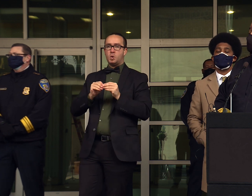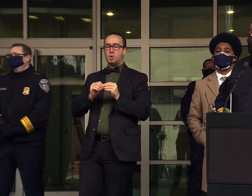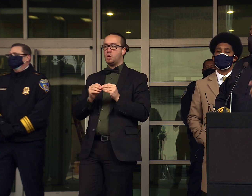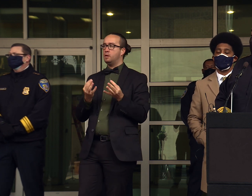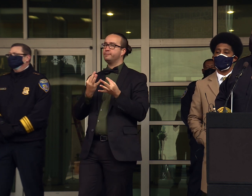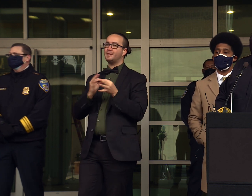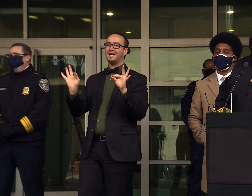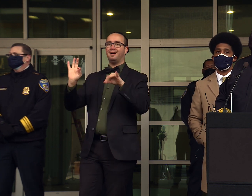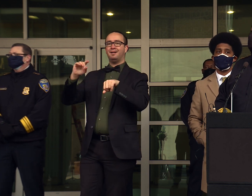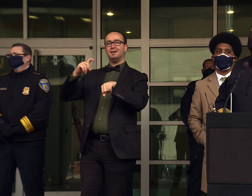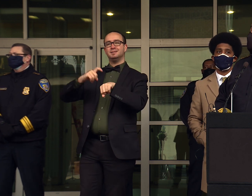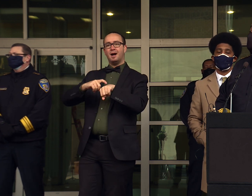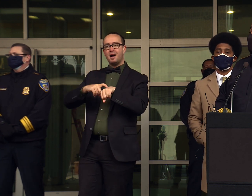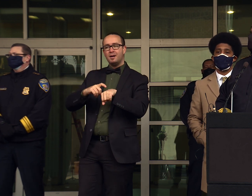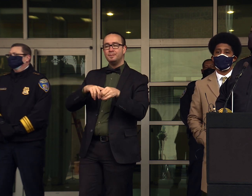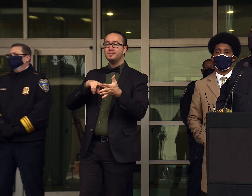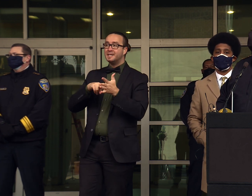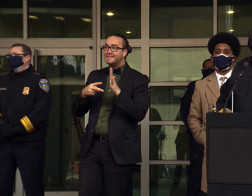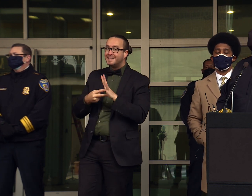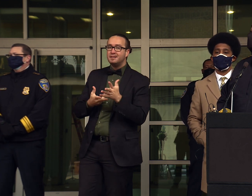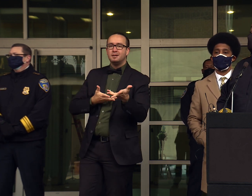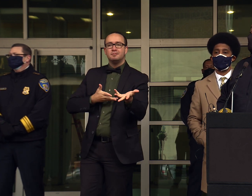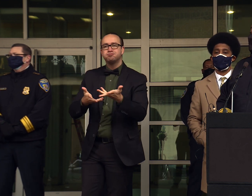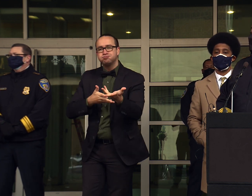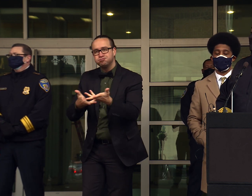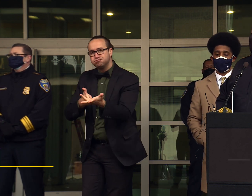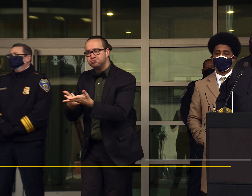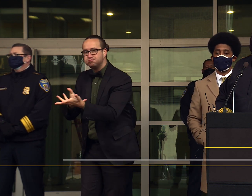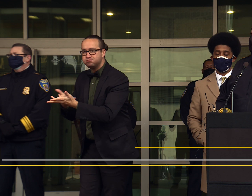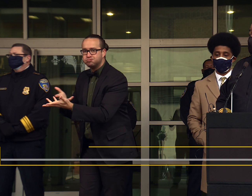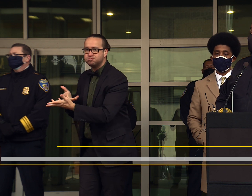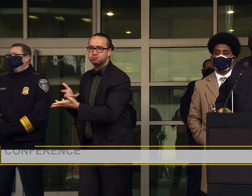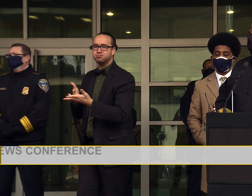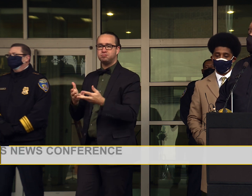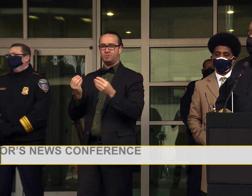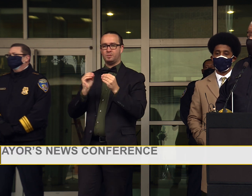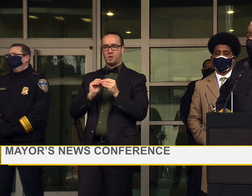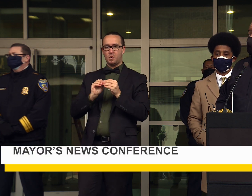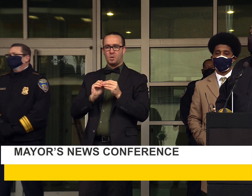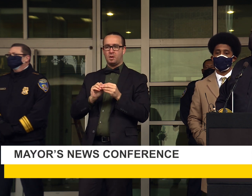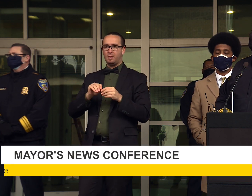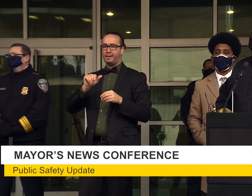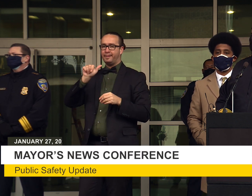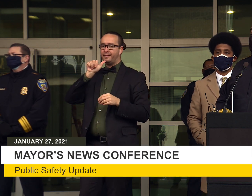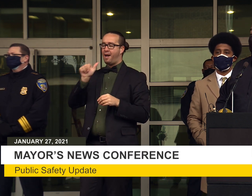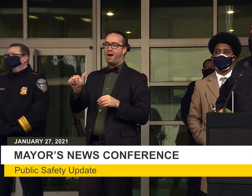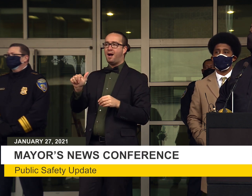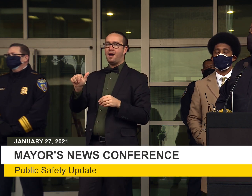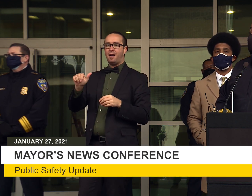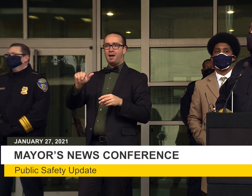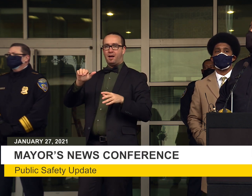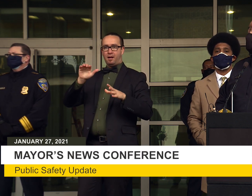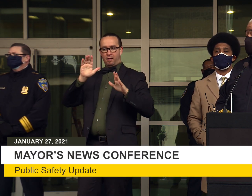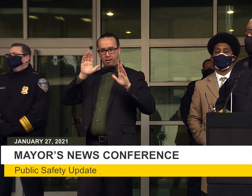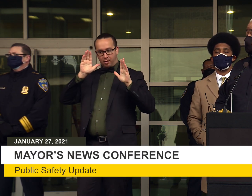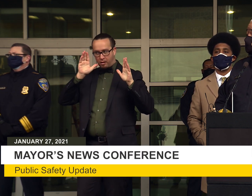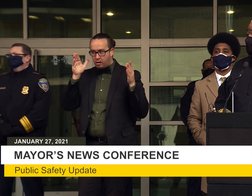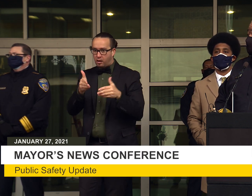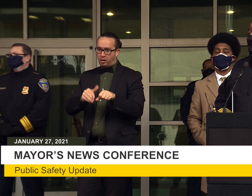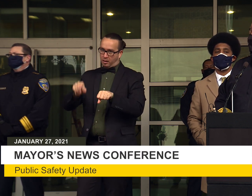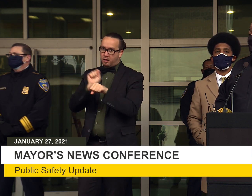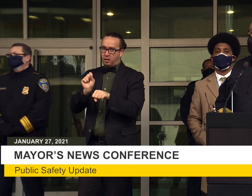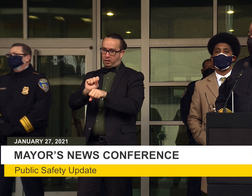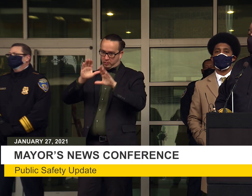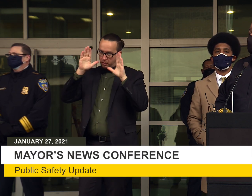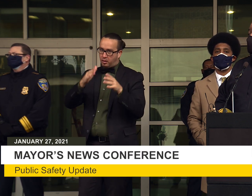to focus on. Now, that does not mean that we're not patrolling in those areas and responding to calls in those areas and patrolling in other areas of the